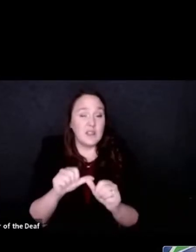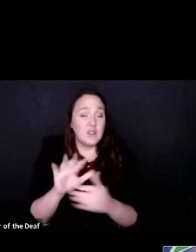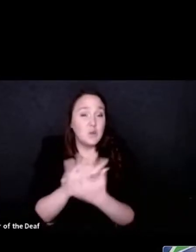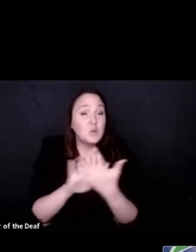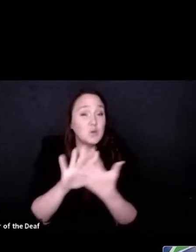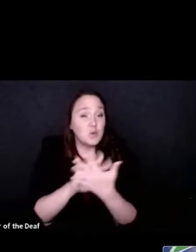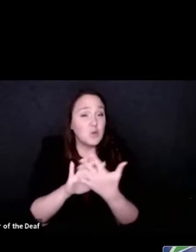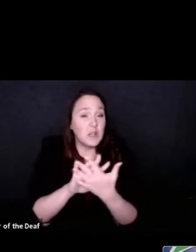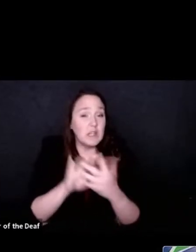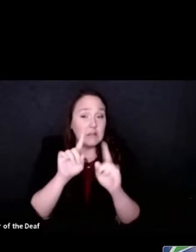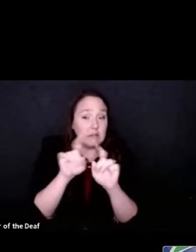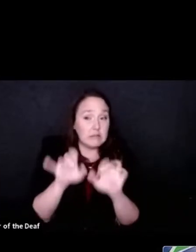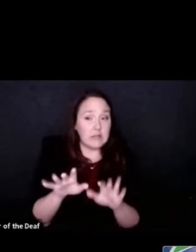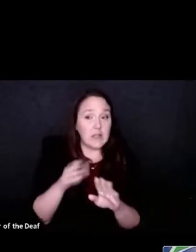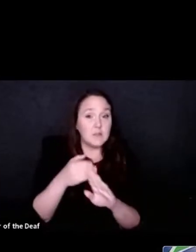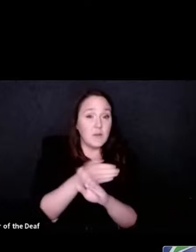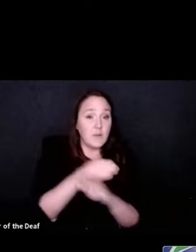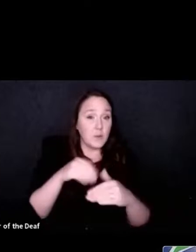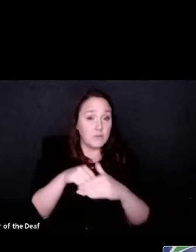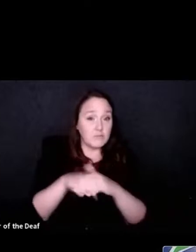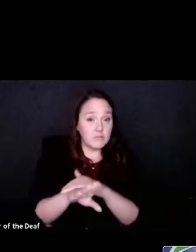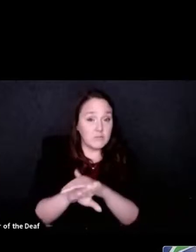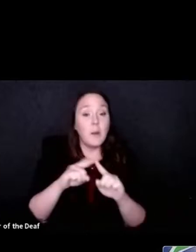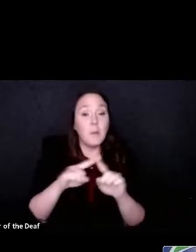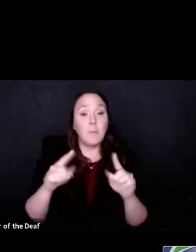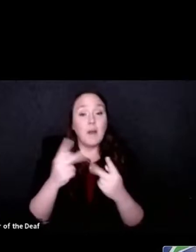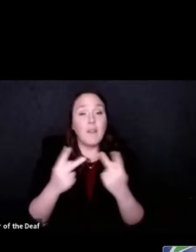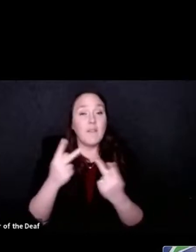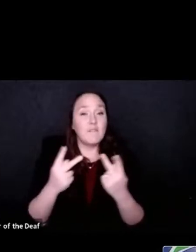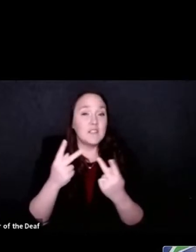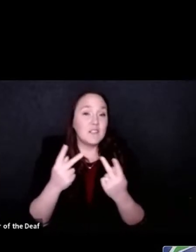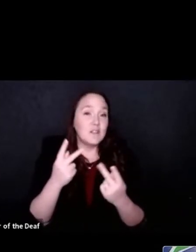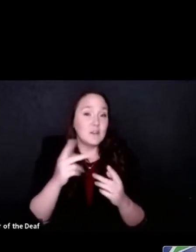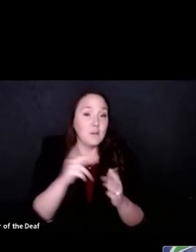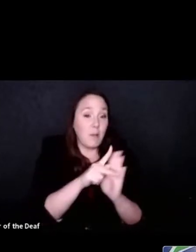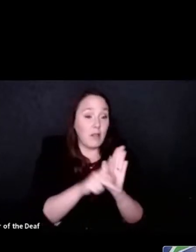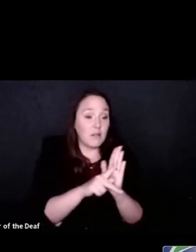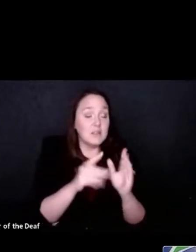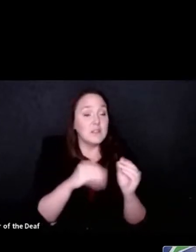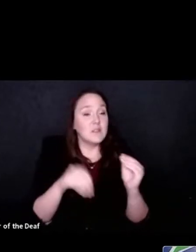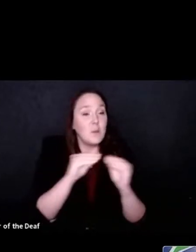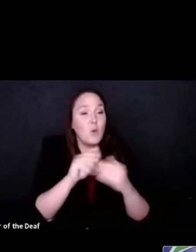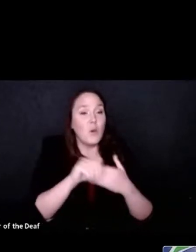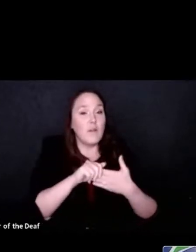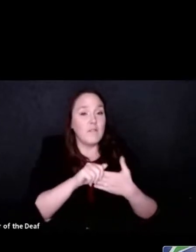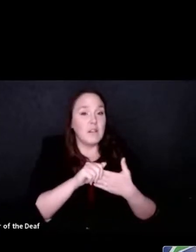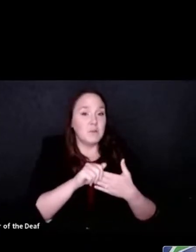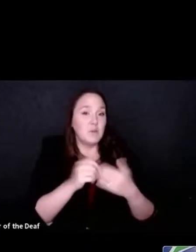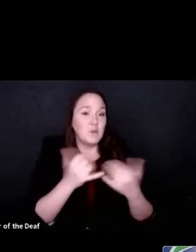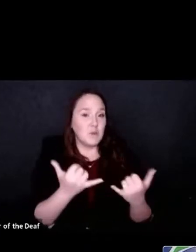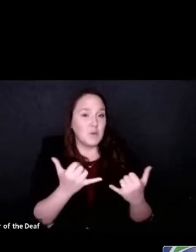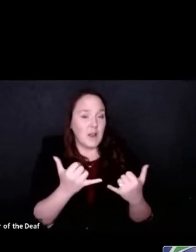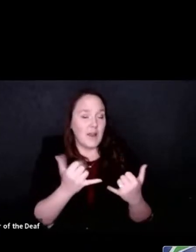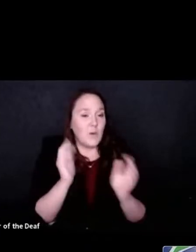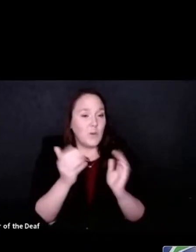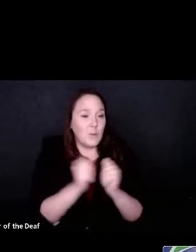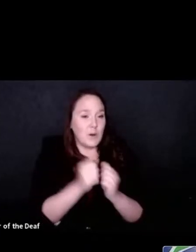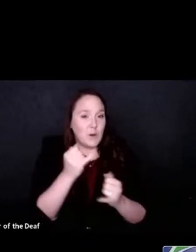visitors. However, our visitation policies are more liberal than they were the last time I was here.